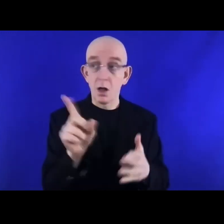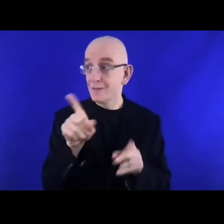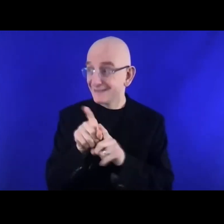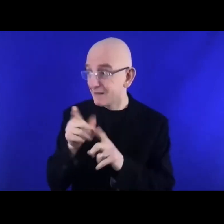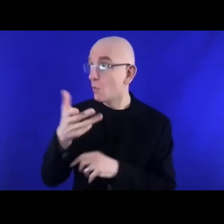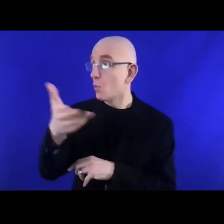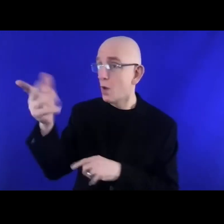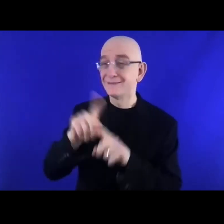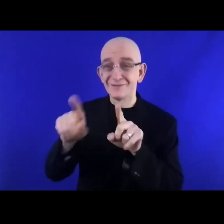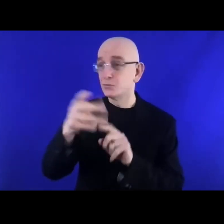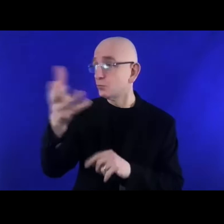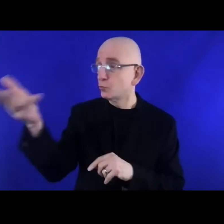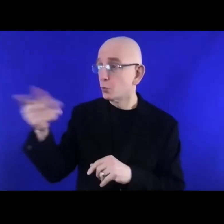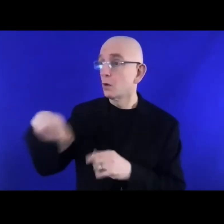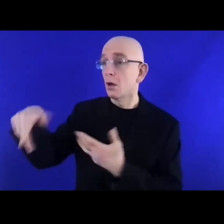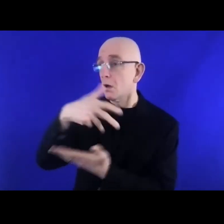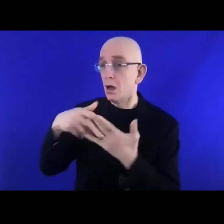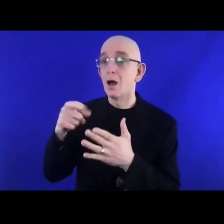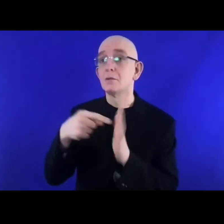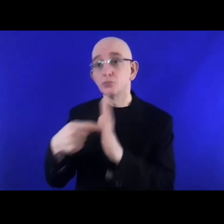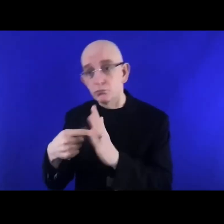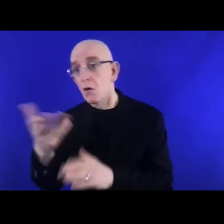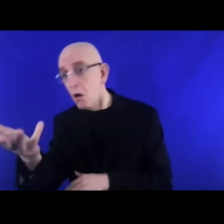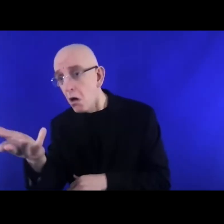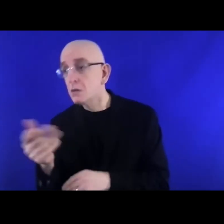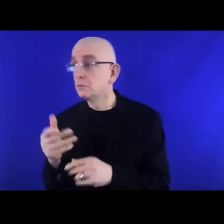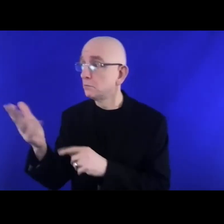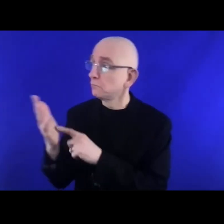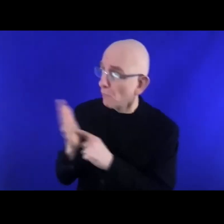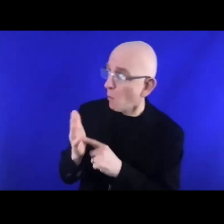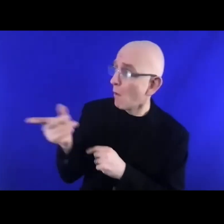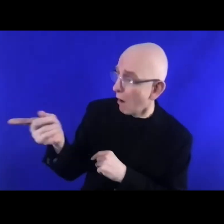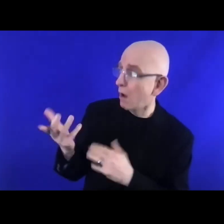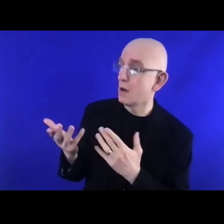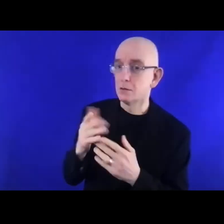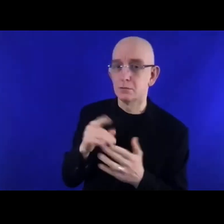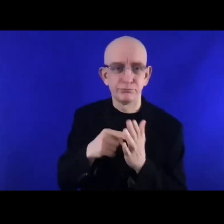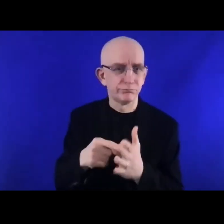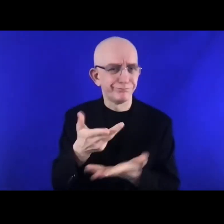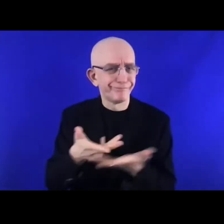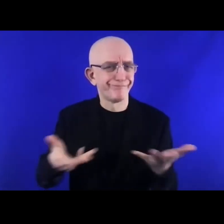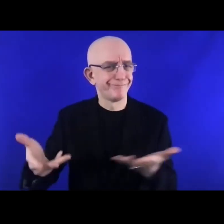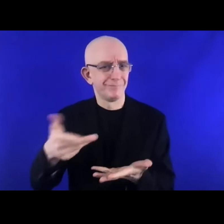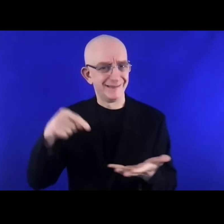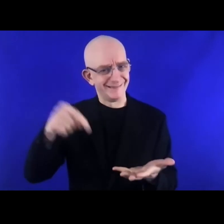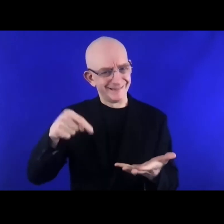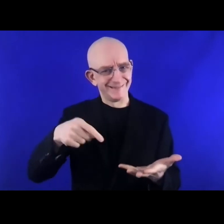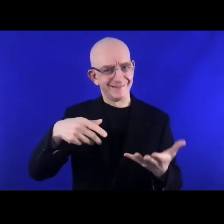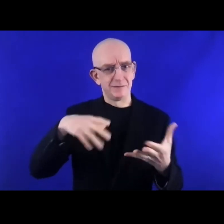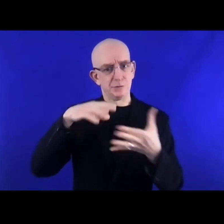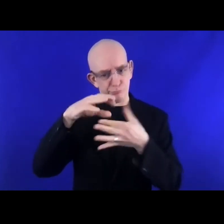the society and be part of the community, and even by through